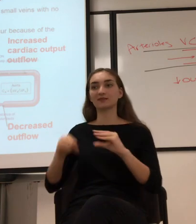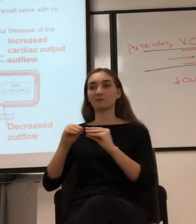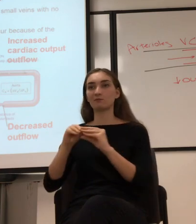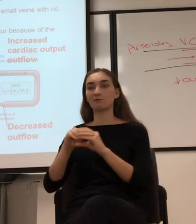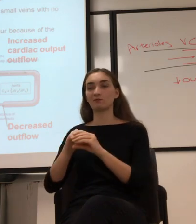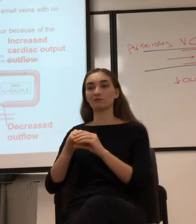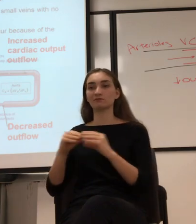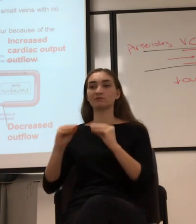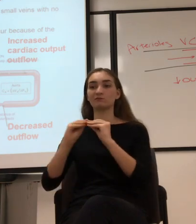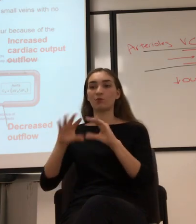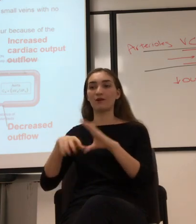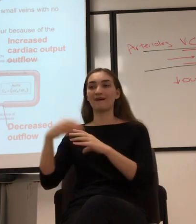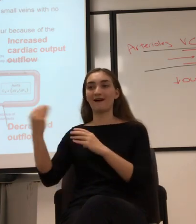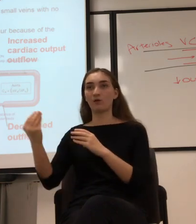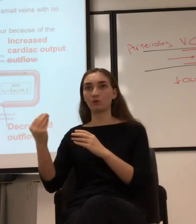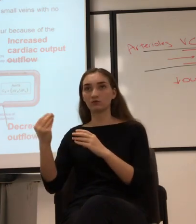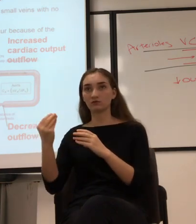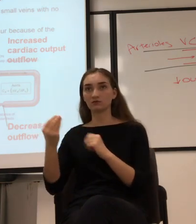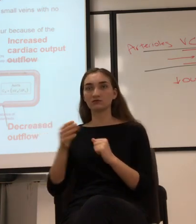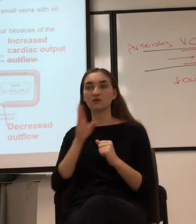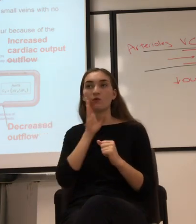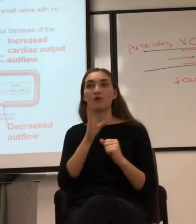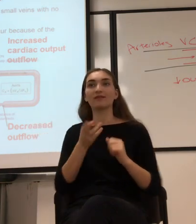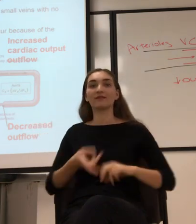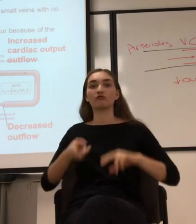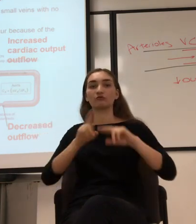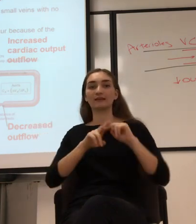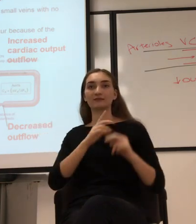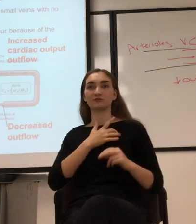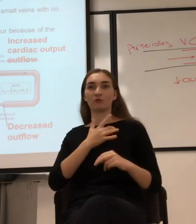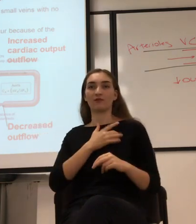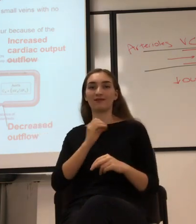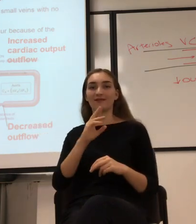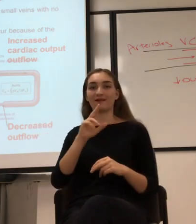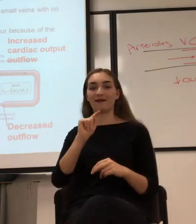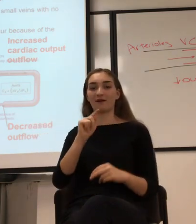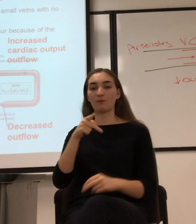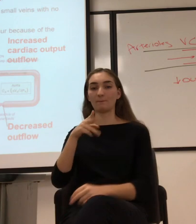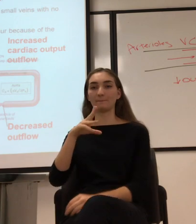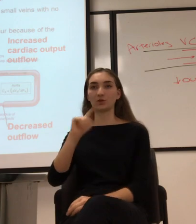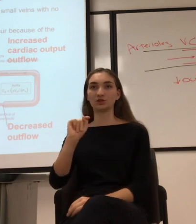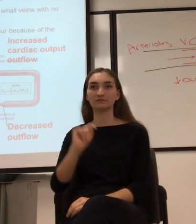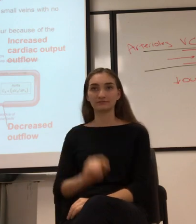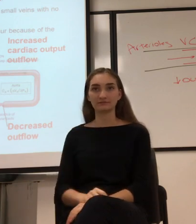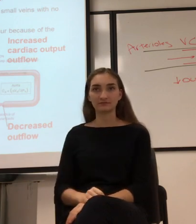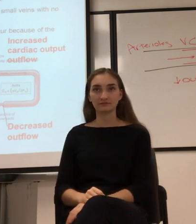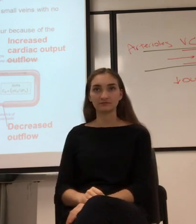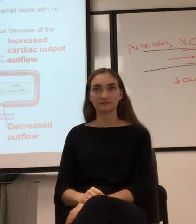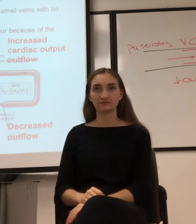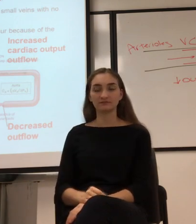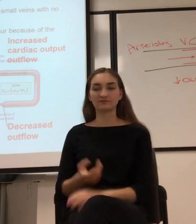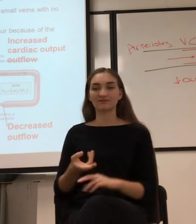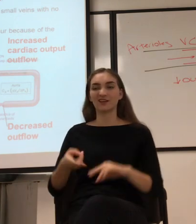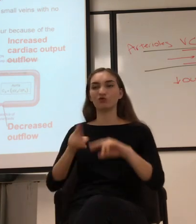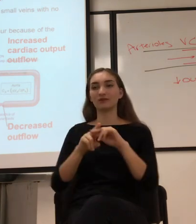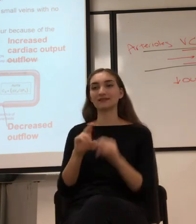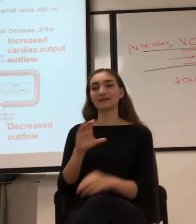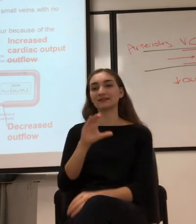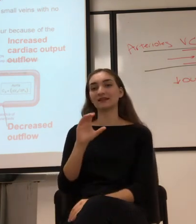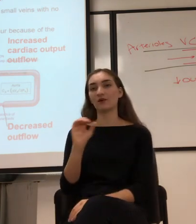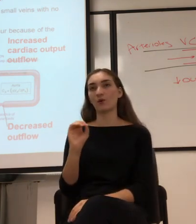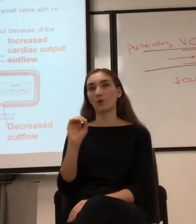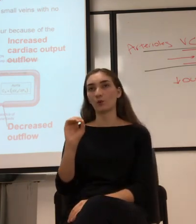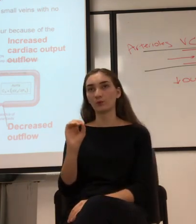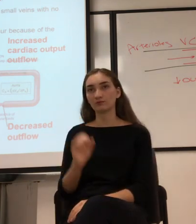will effectively increase cardiac output, and that's pretty much the net effect of that. Increase CO, cardiac output.